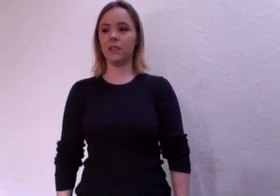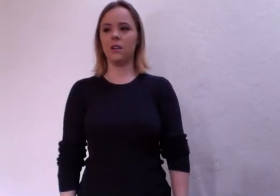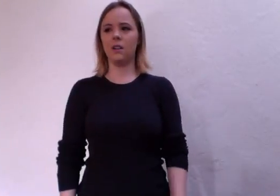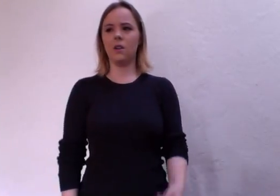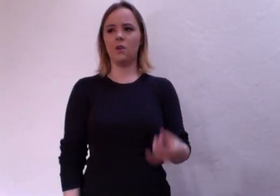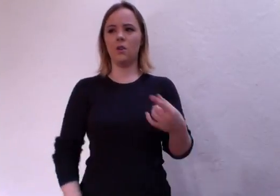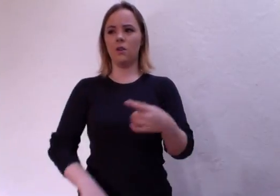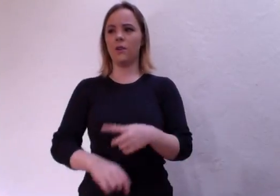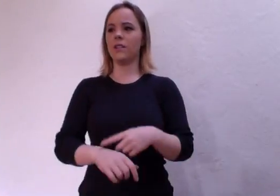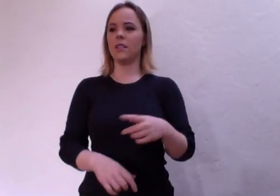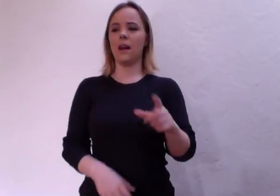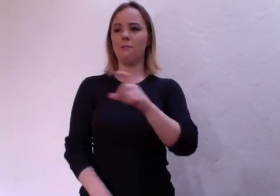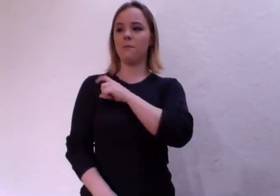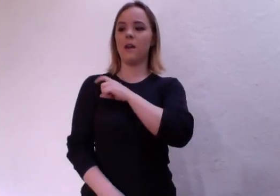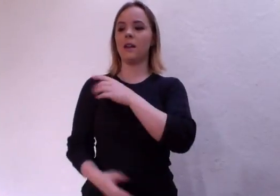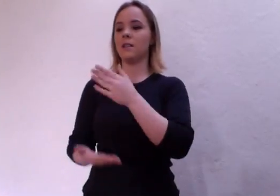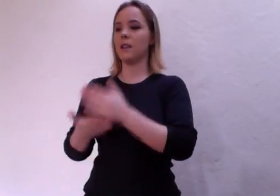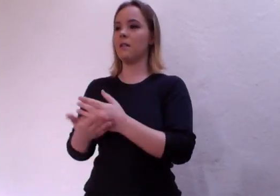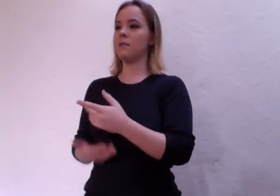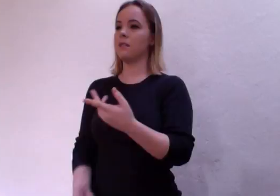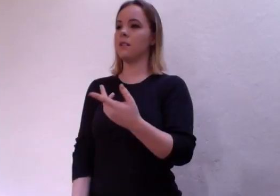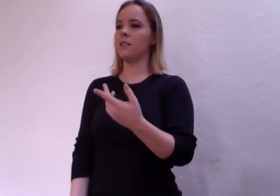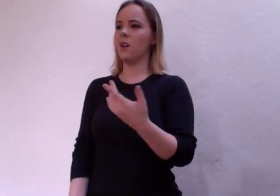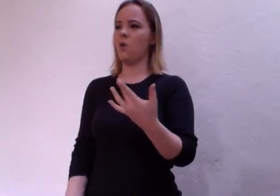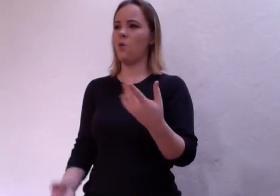you doing?" And I was like, "I'm bringing these to a guy in Chinatown."